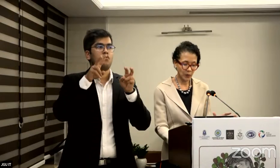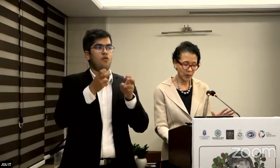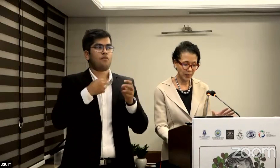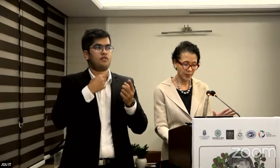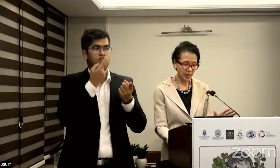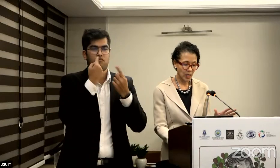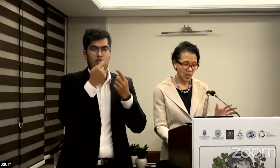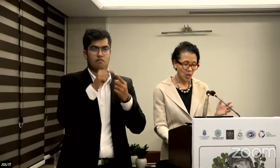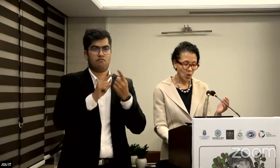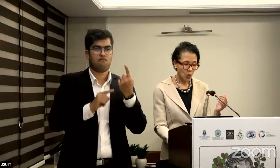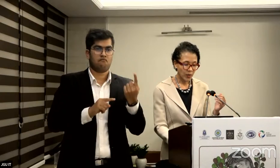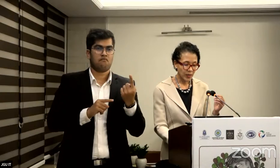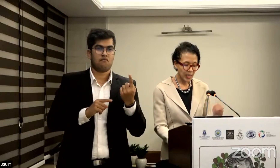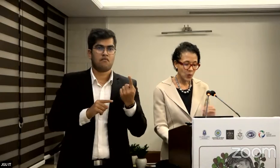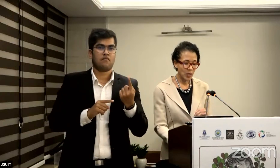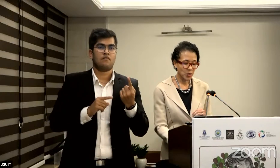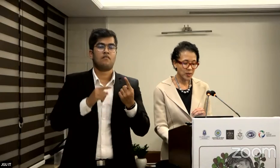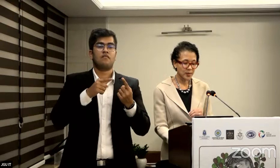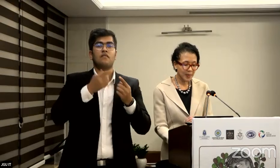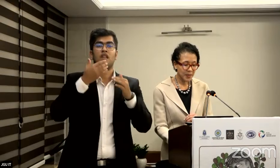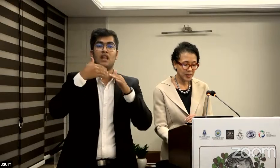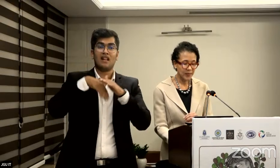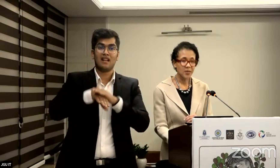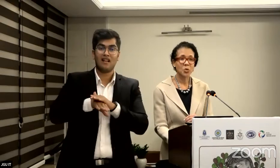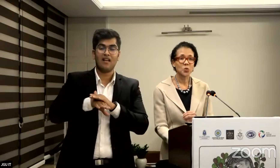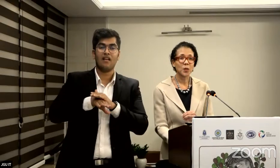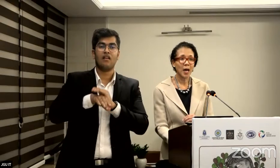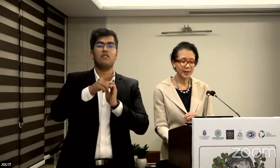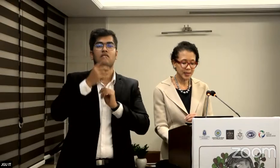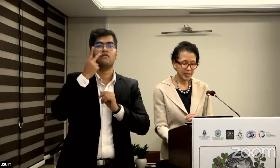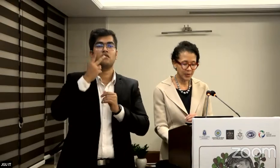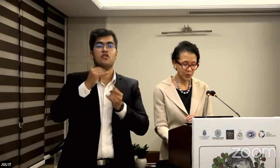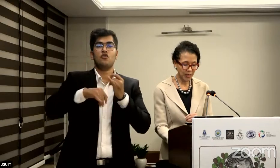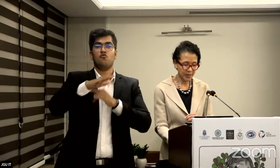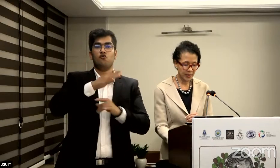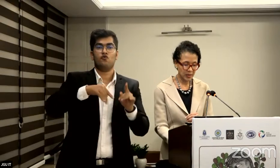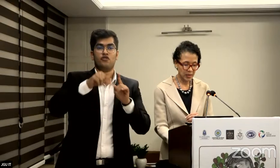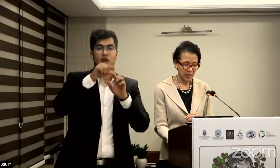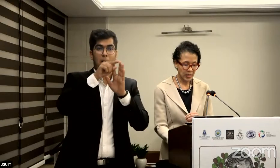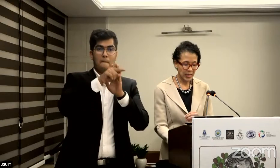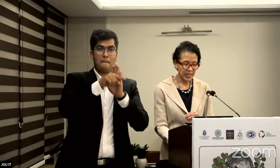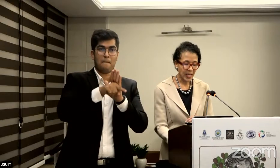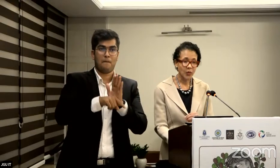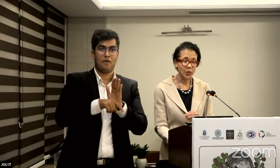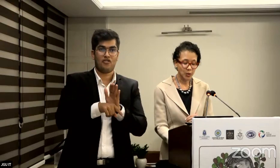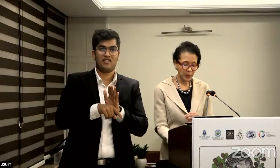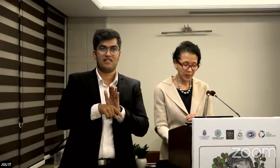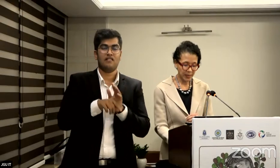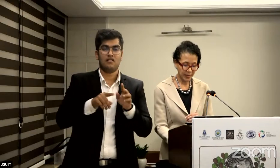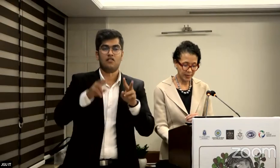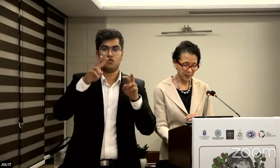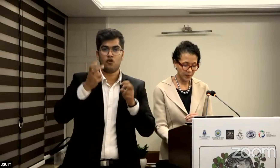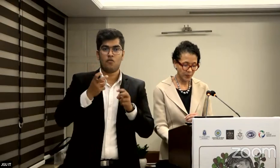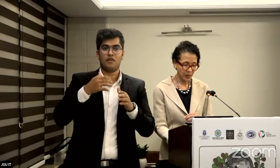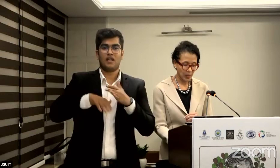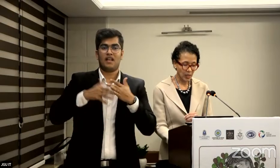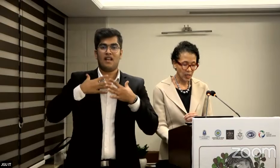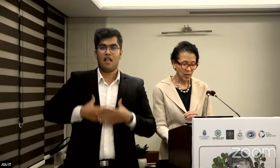legal form within which the substantive social policy interest in health could be